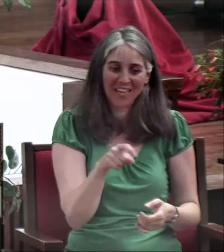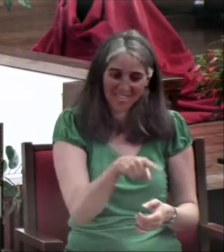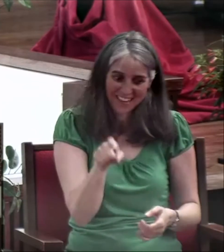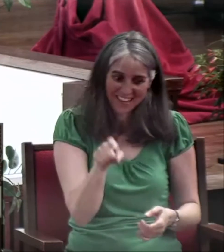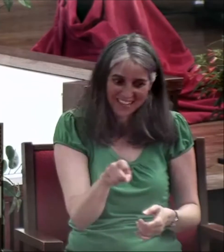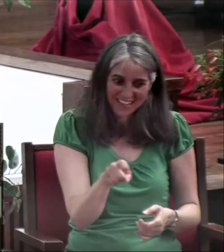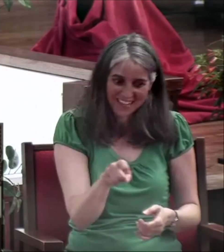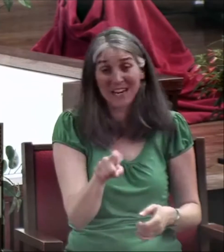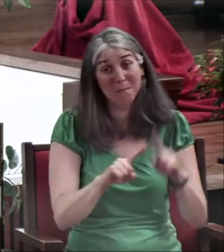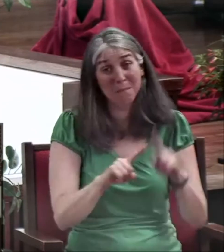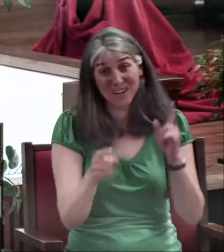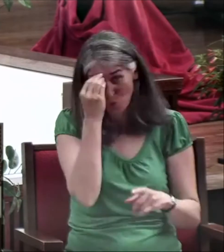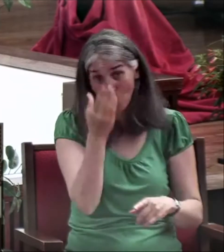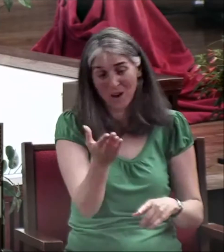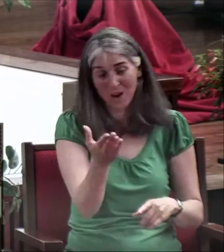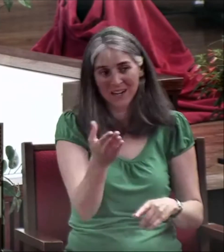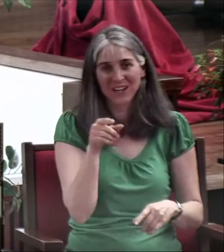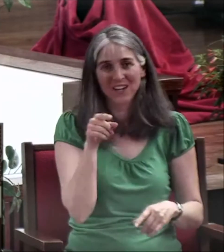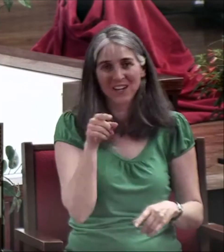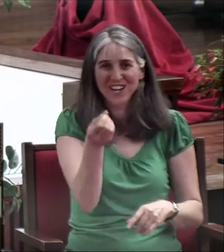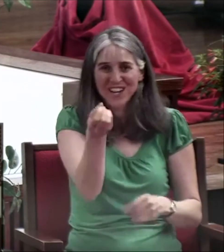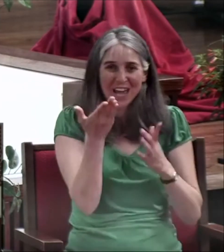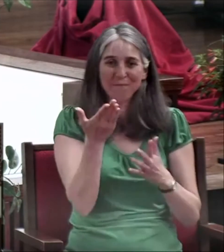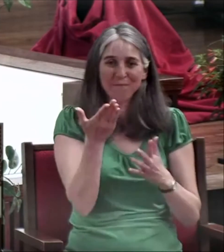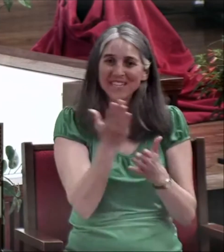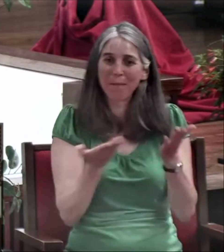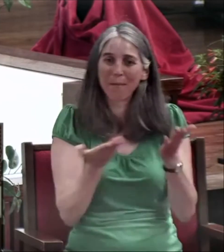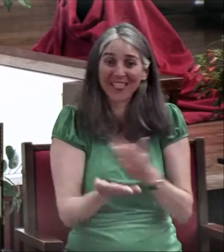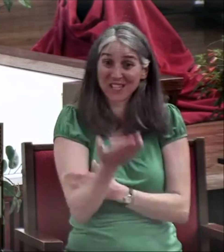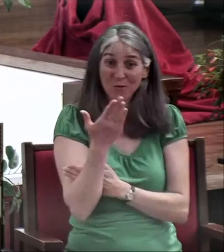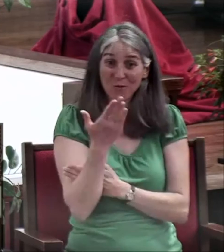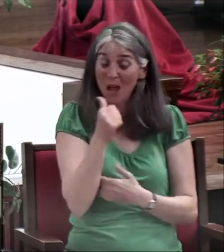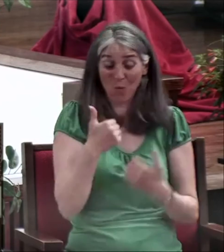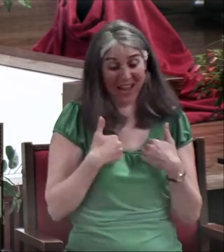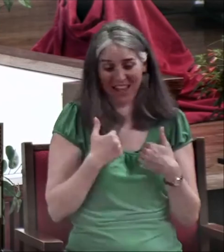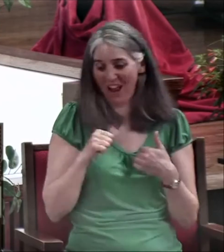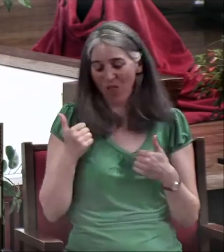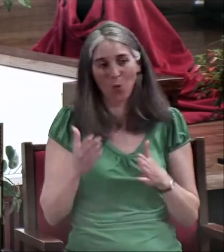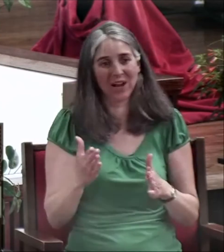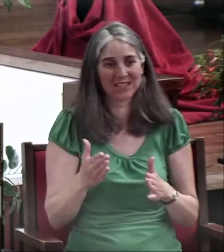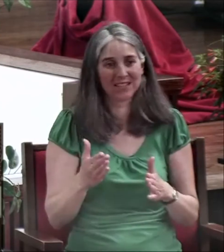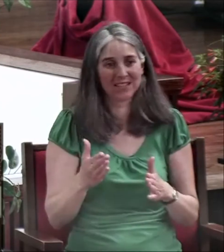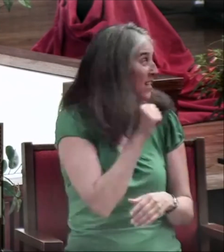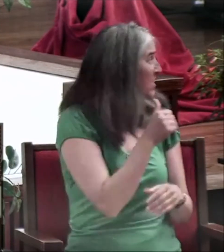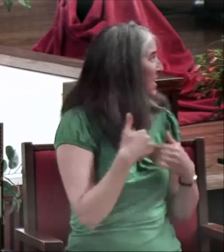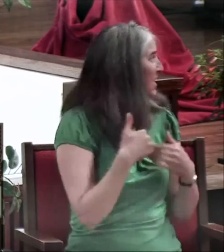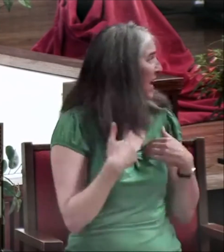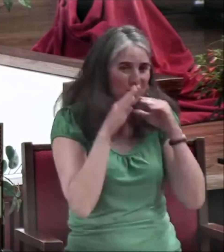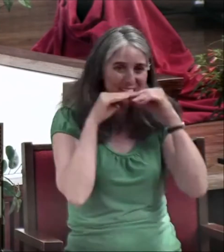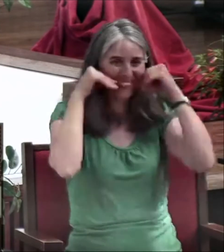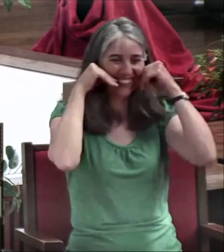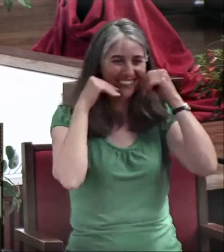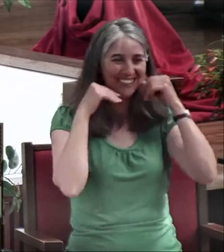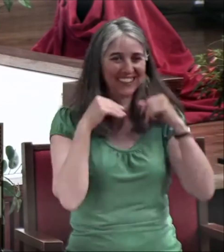they need. But you know what? She gave me a little something this morning that I wouldn't have got otherwise. She didn't have one of these things on, and she looked